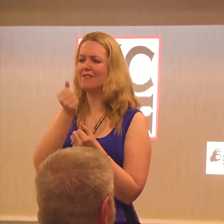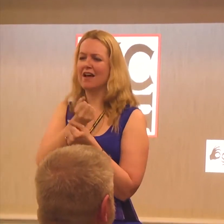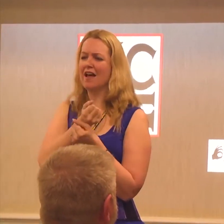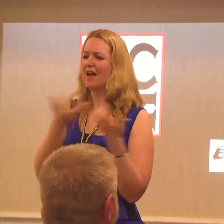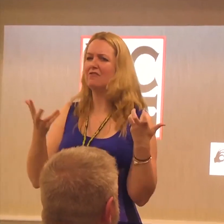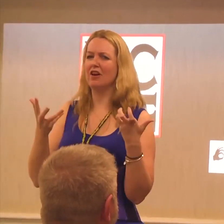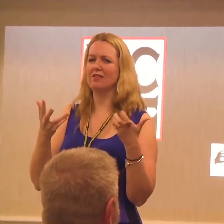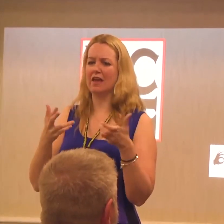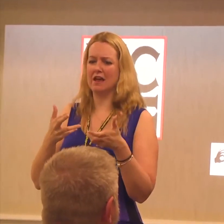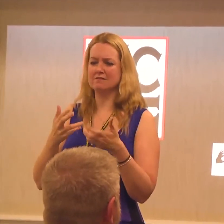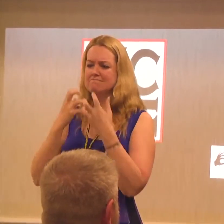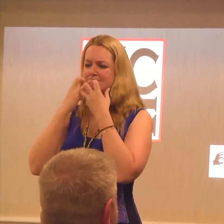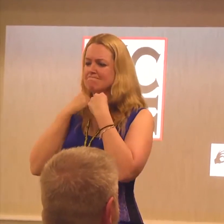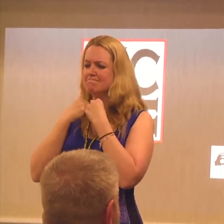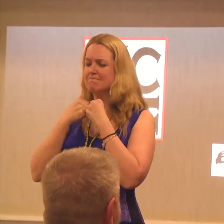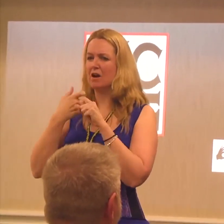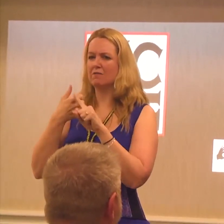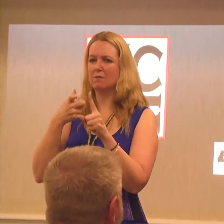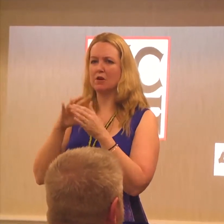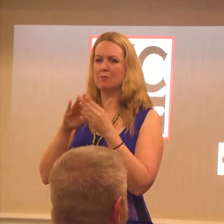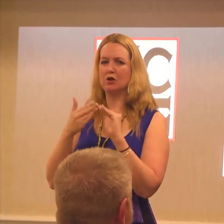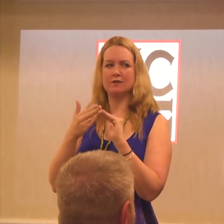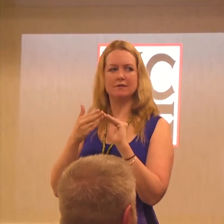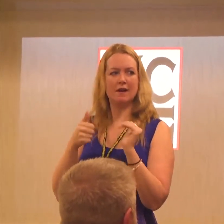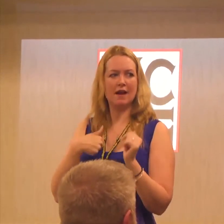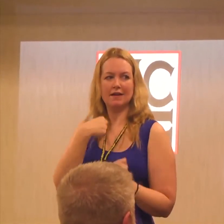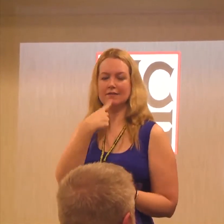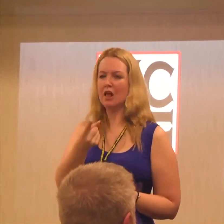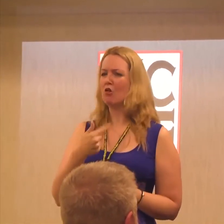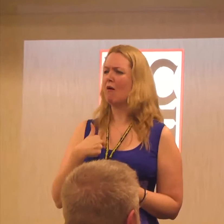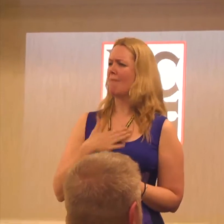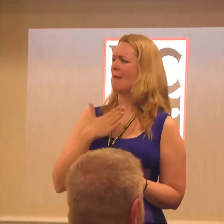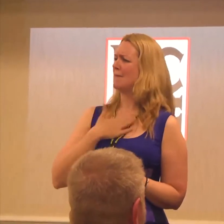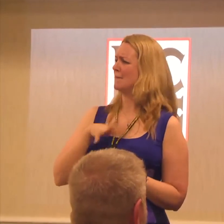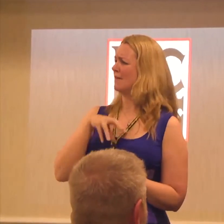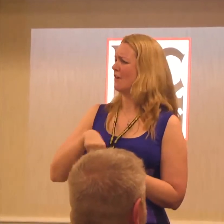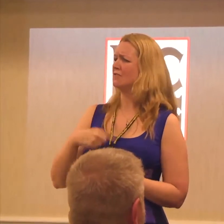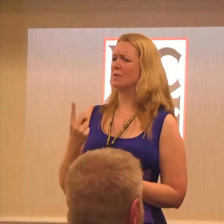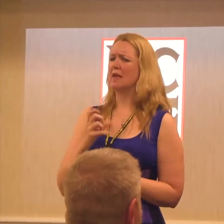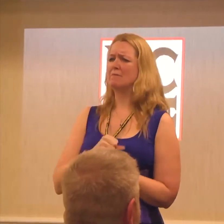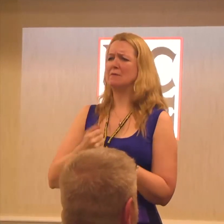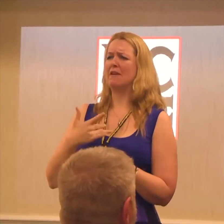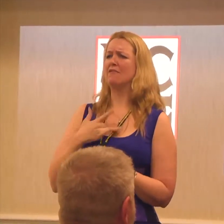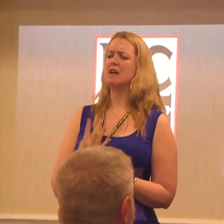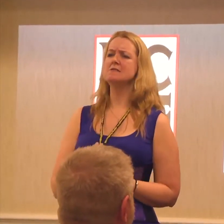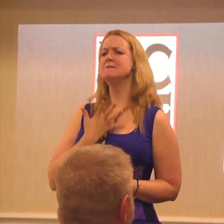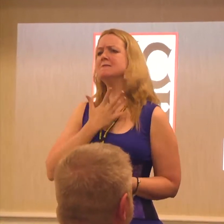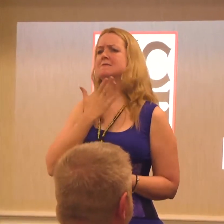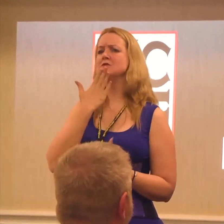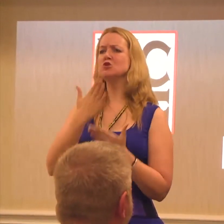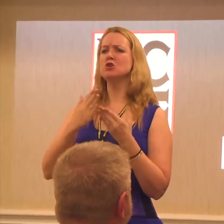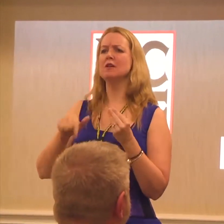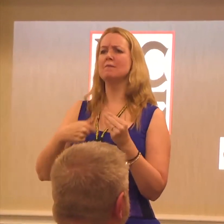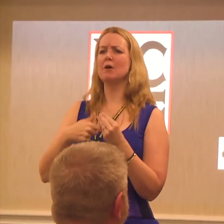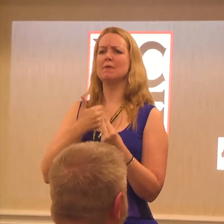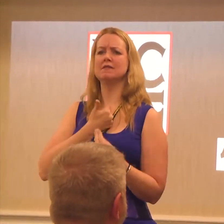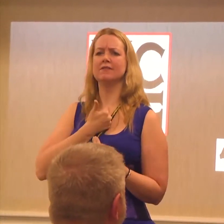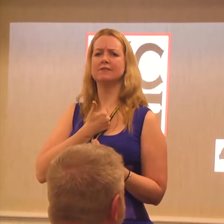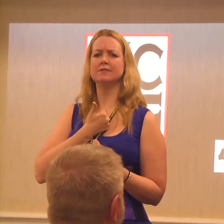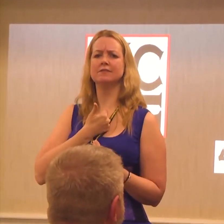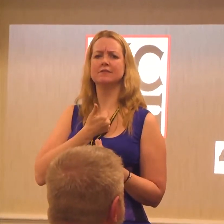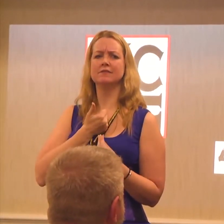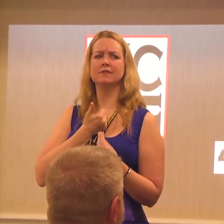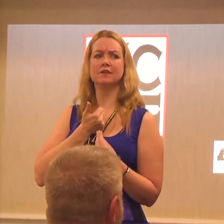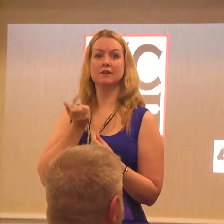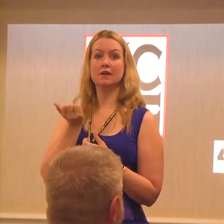for. I can say that I'm happy to be a part of something that makes me feel good about myself. Anybody